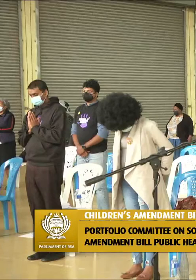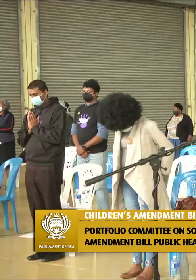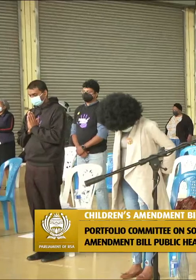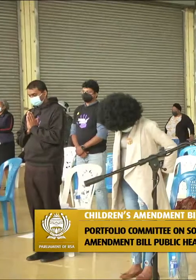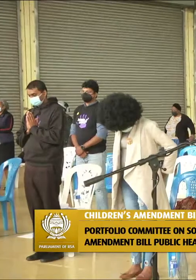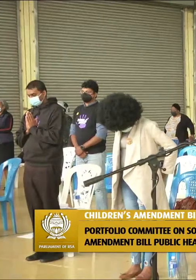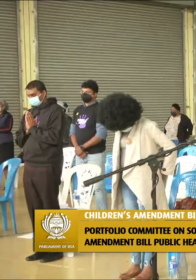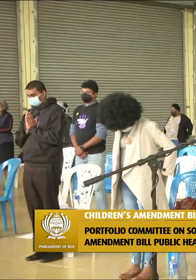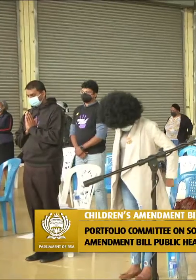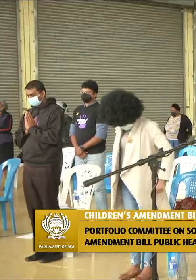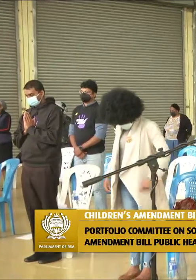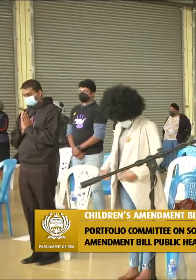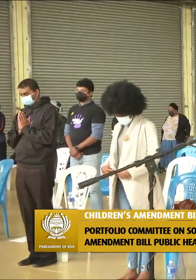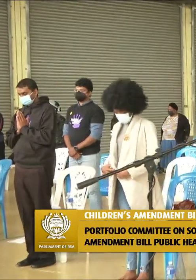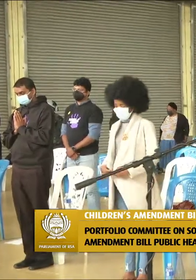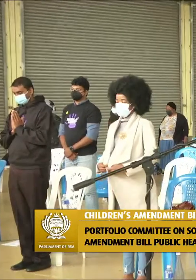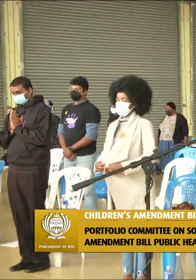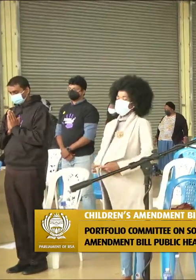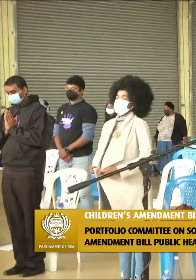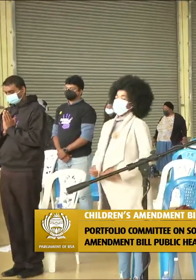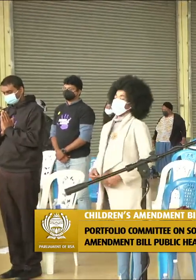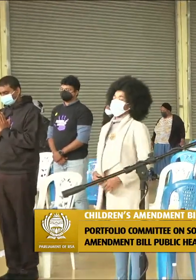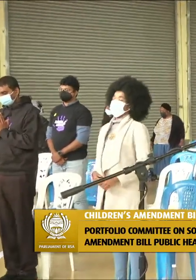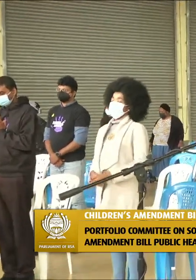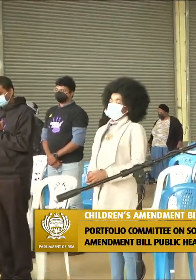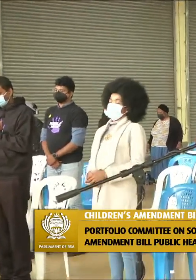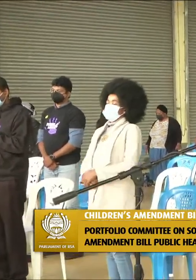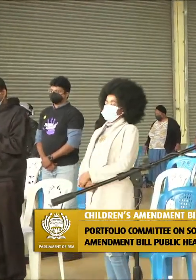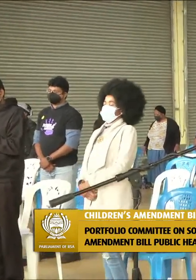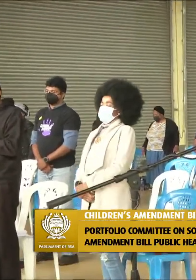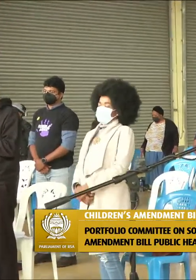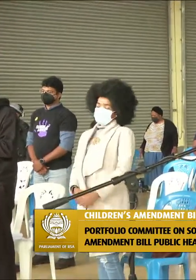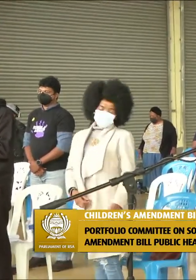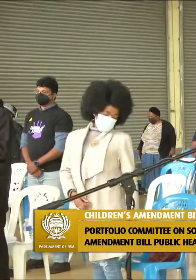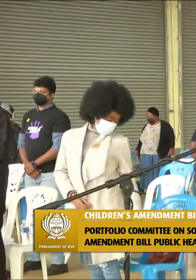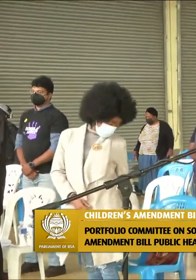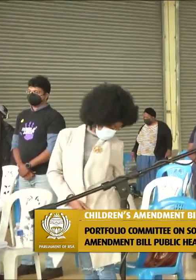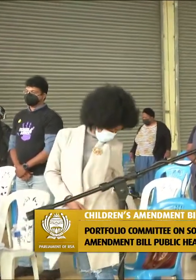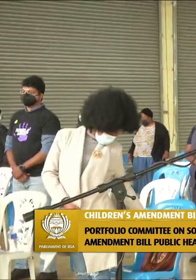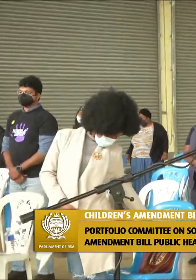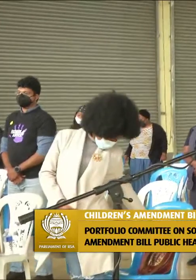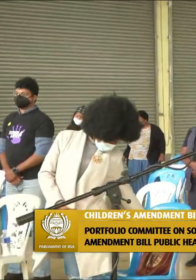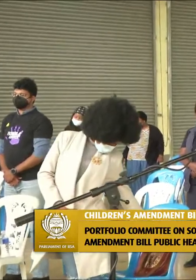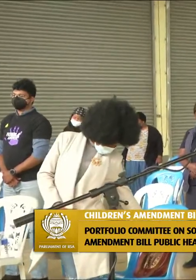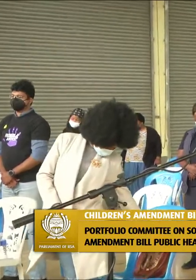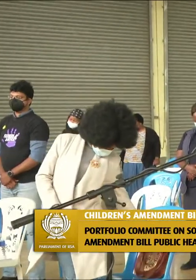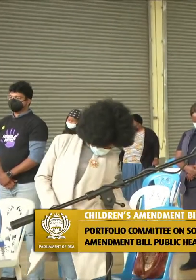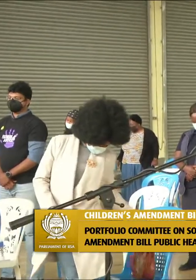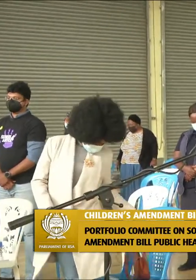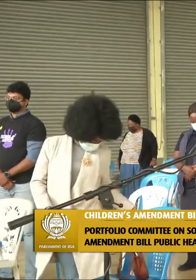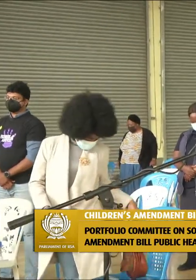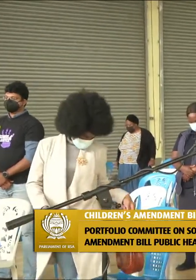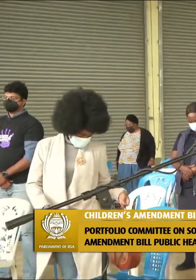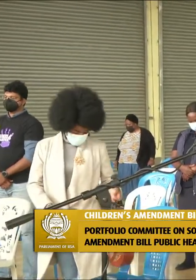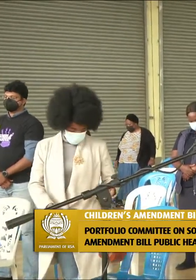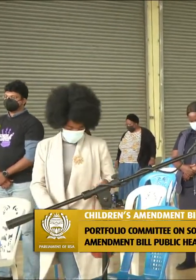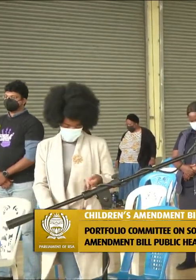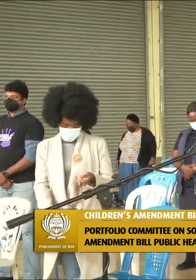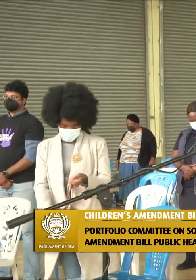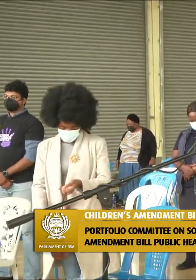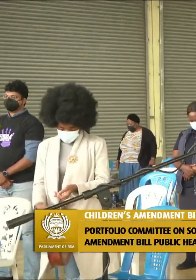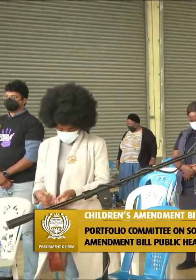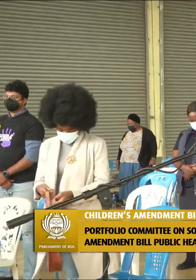sizobonisana inqubekela phambili. Siyabonga uNkulunkulu wethu omuhle. Manje sesiyahlukana, phinda uhambe nathi Nkosi yethu.